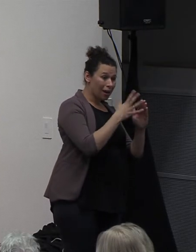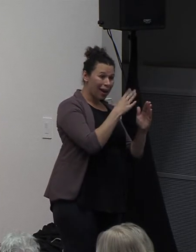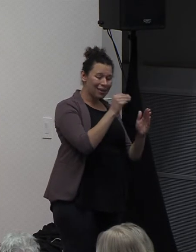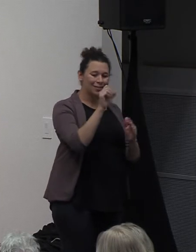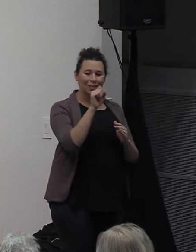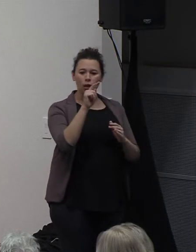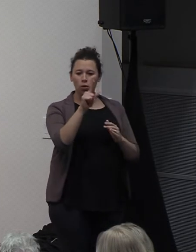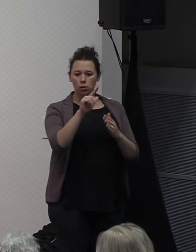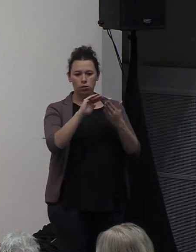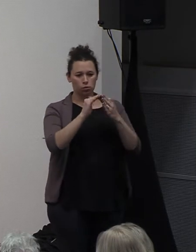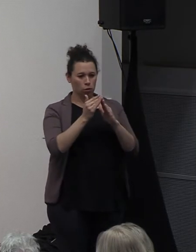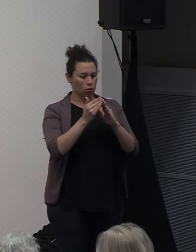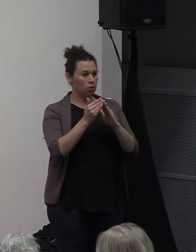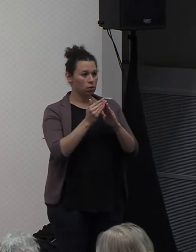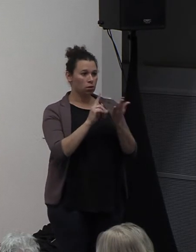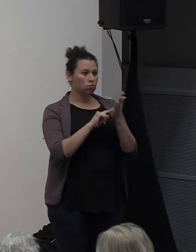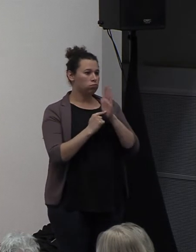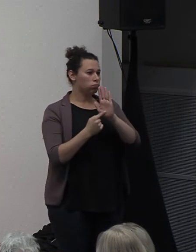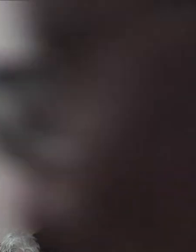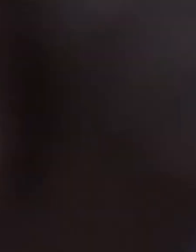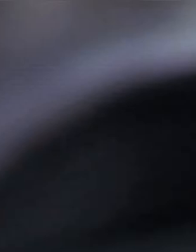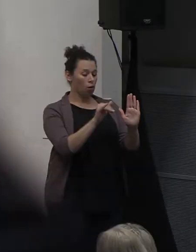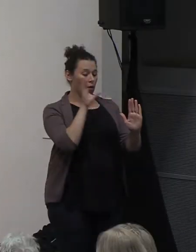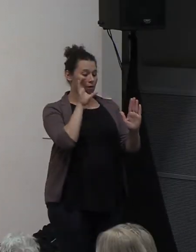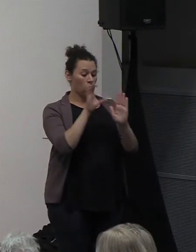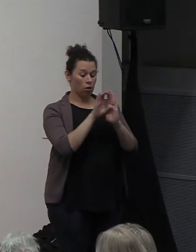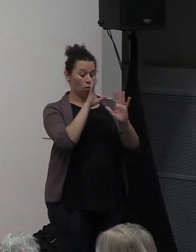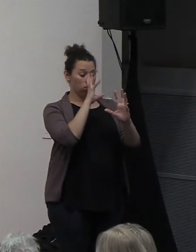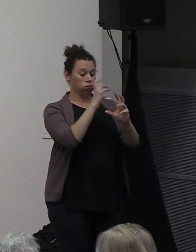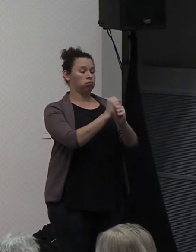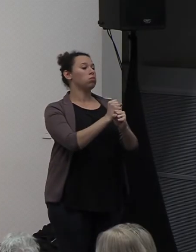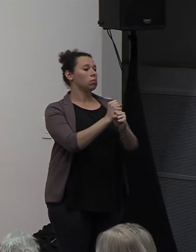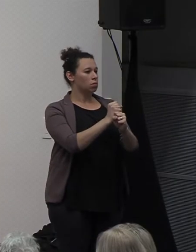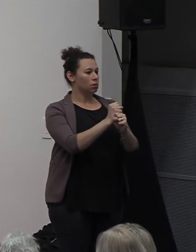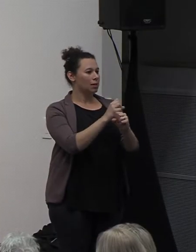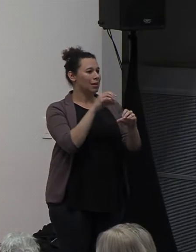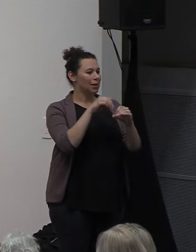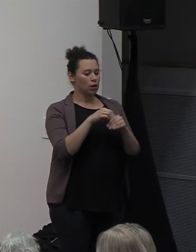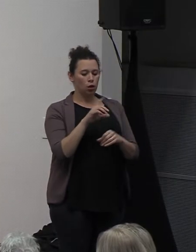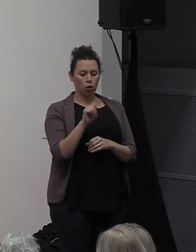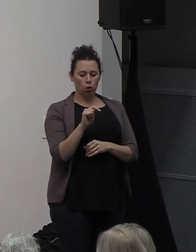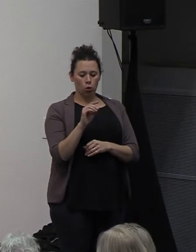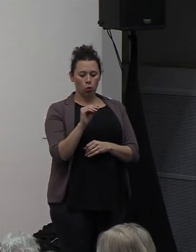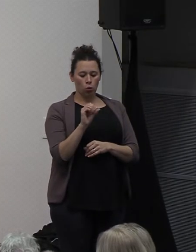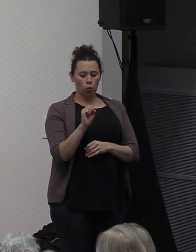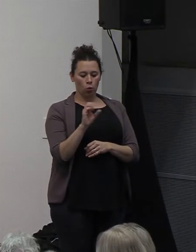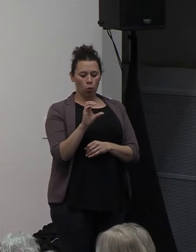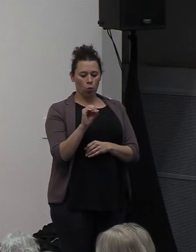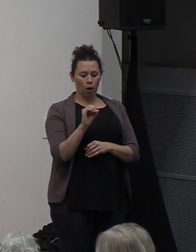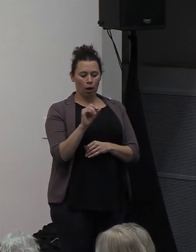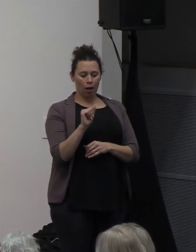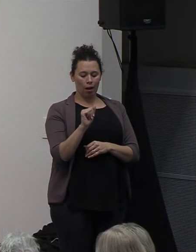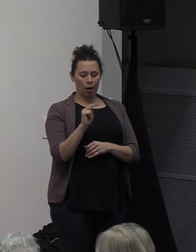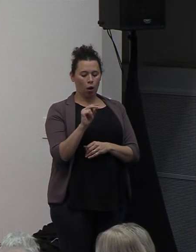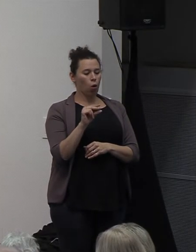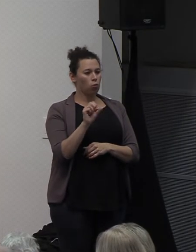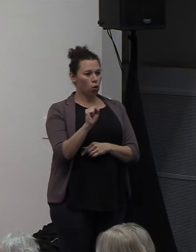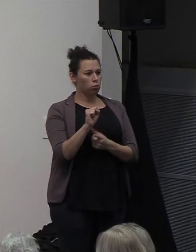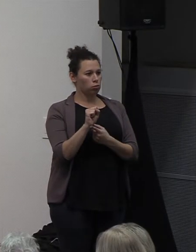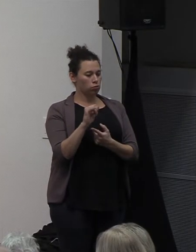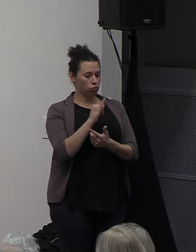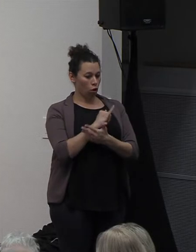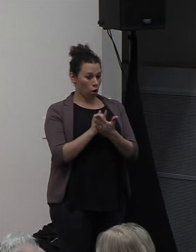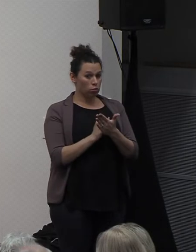By featuring the stunning photographs in Toscano's Lest We Forget exhibition on our beautiful campus, we